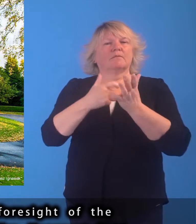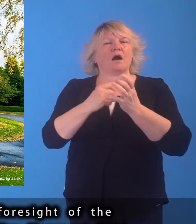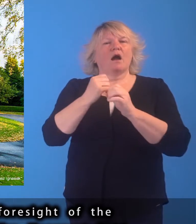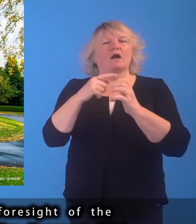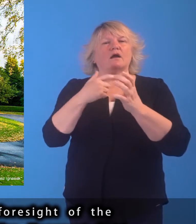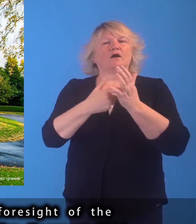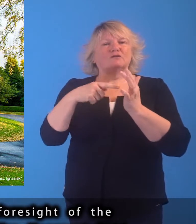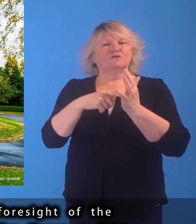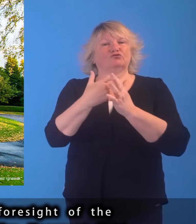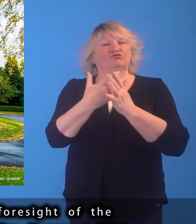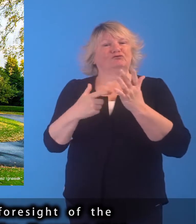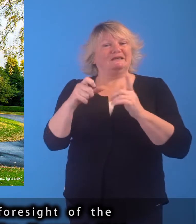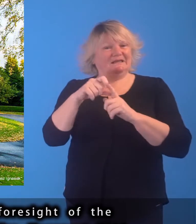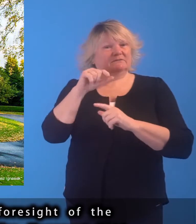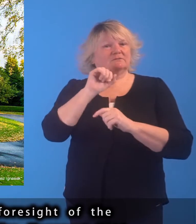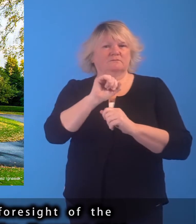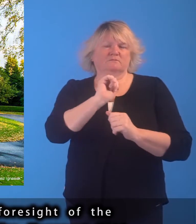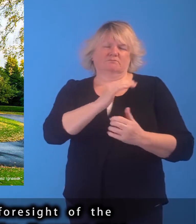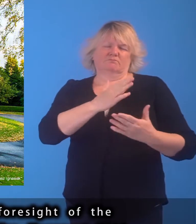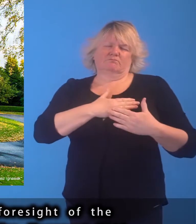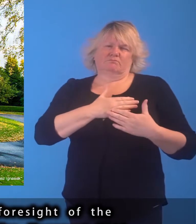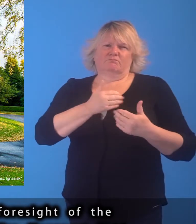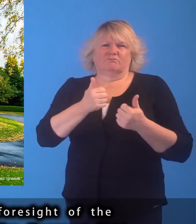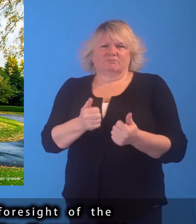Mrs. Margaret Reid.